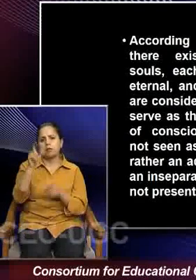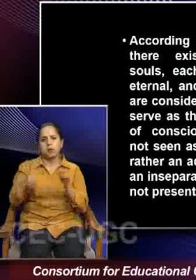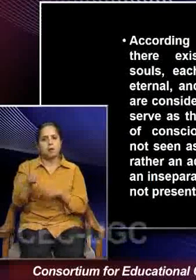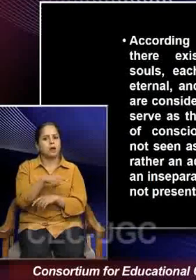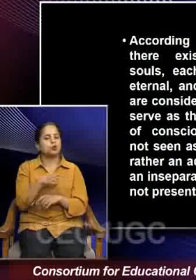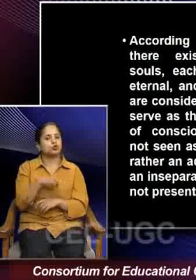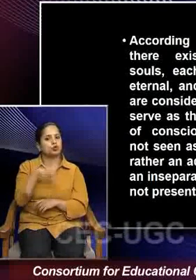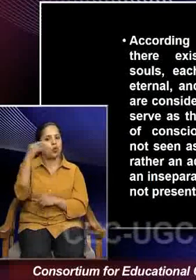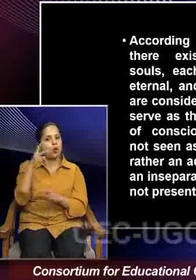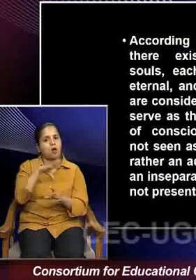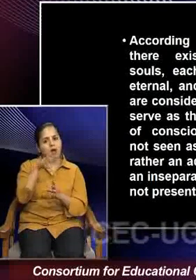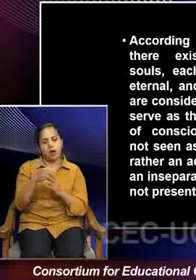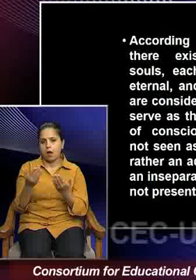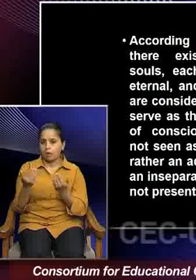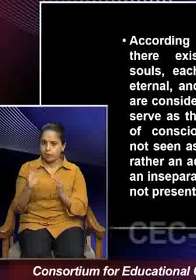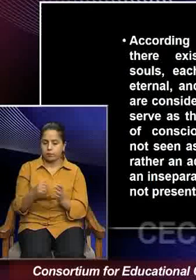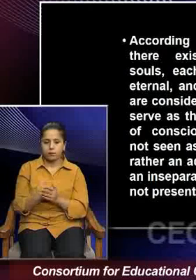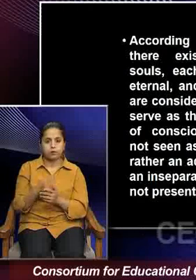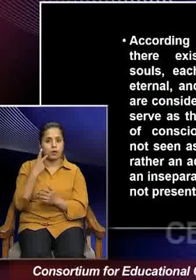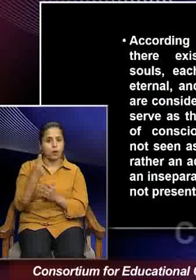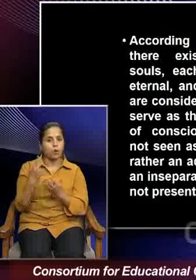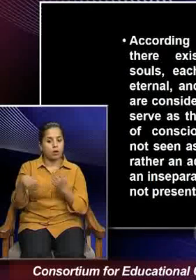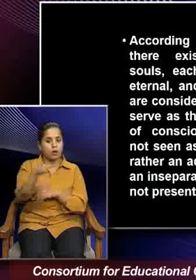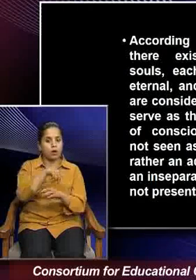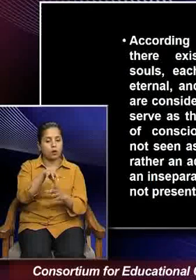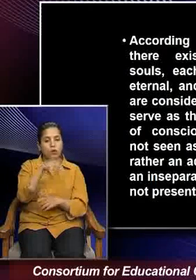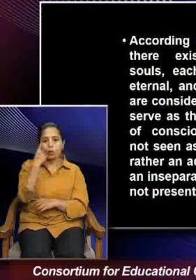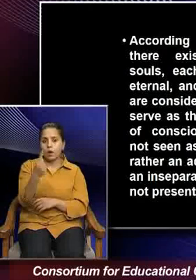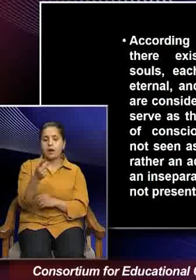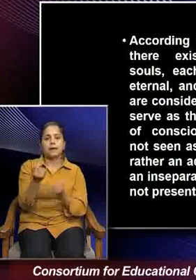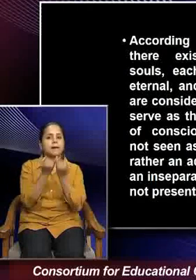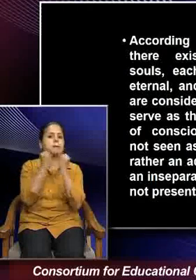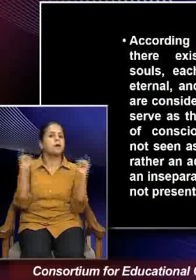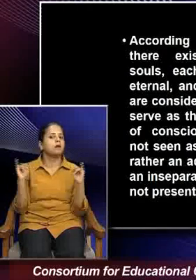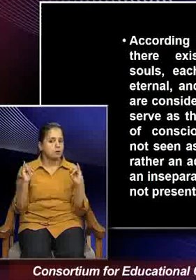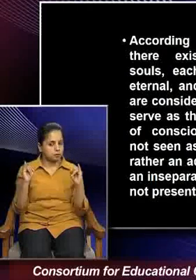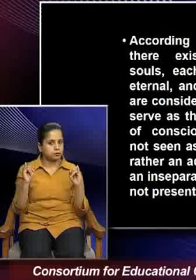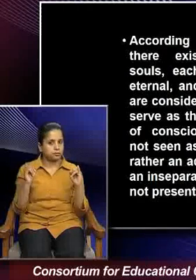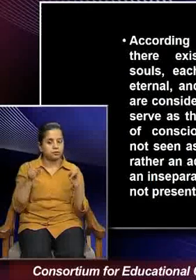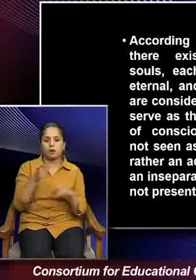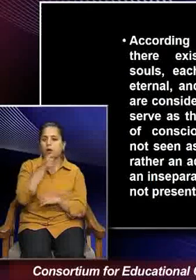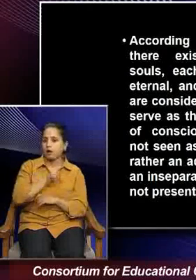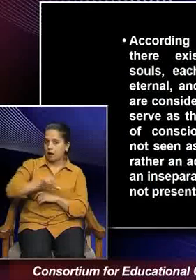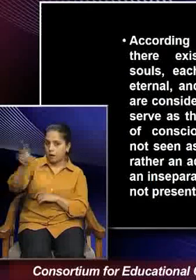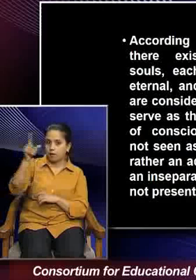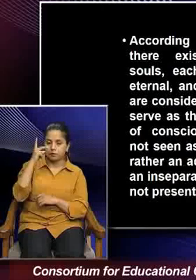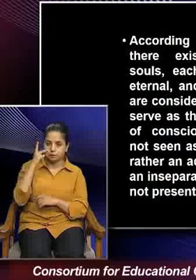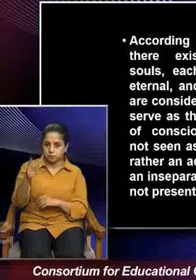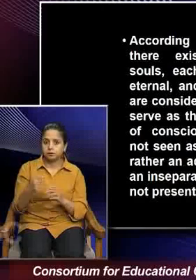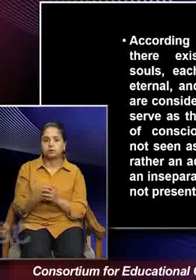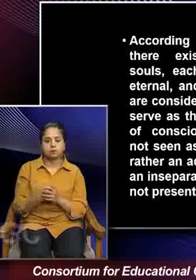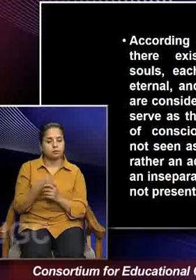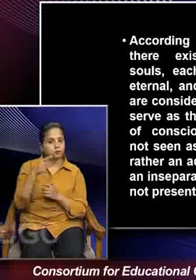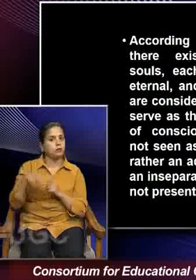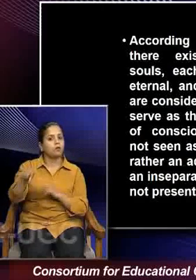souls, each of which is independent, it is eternal, and it is